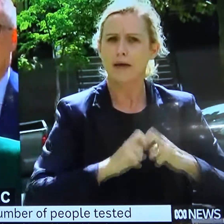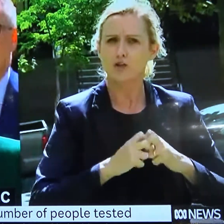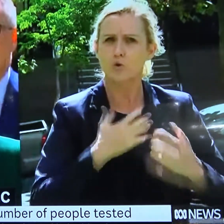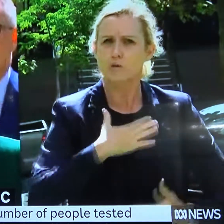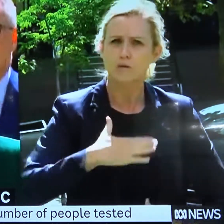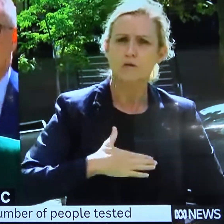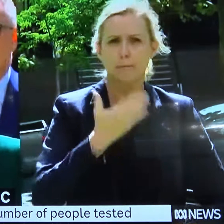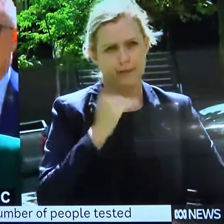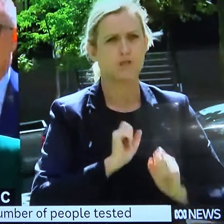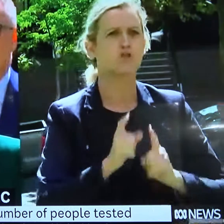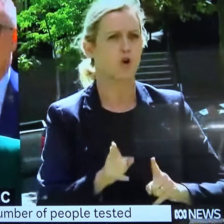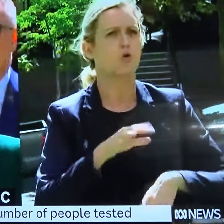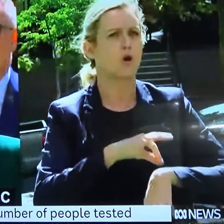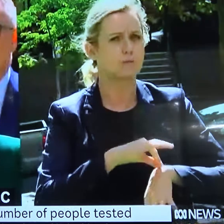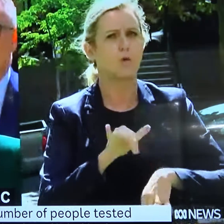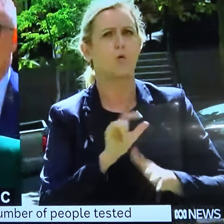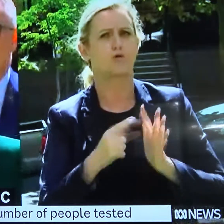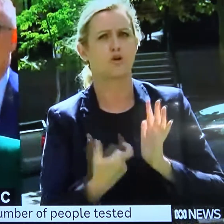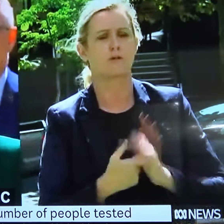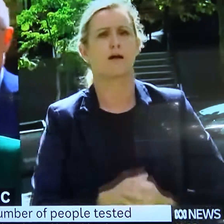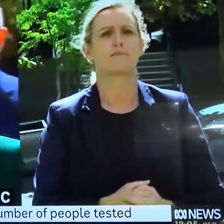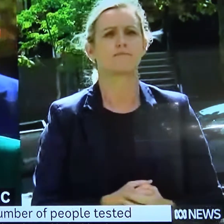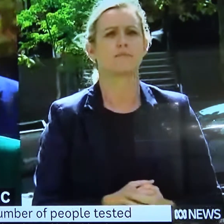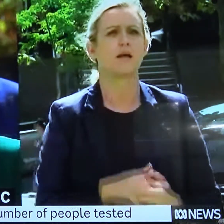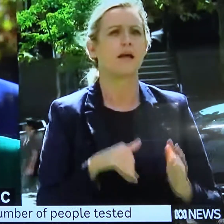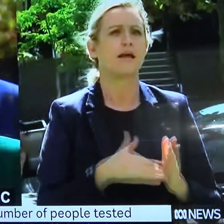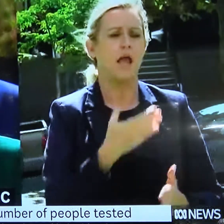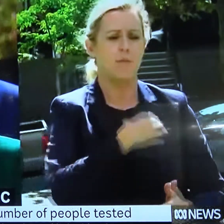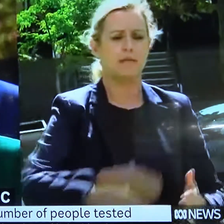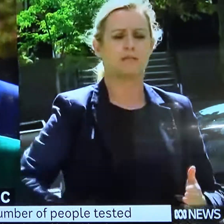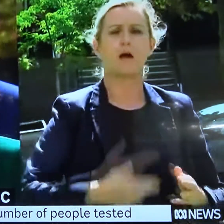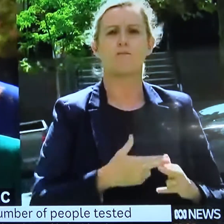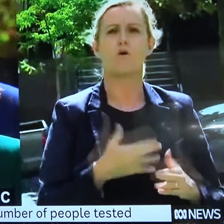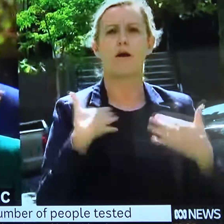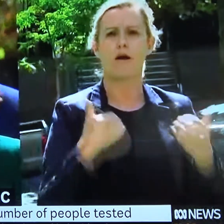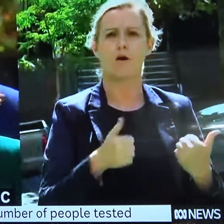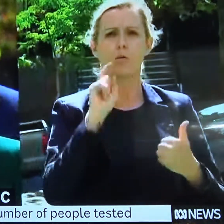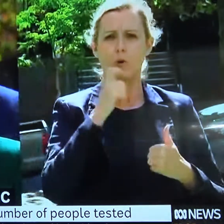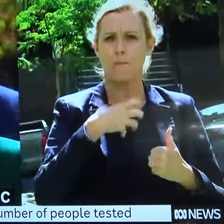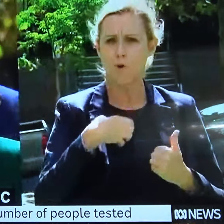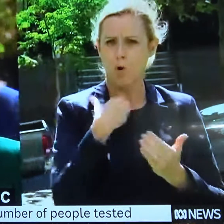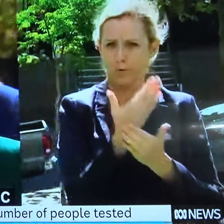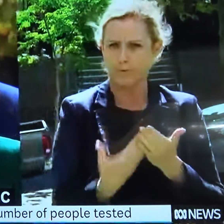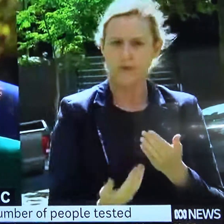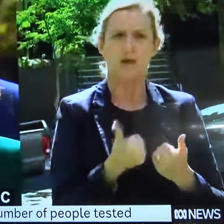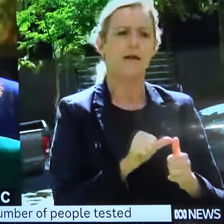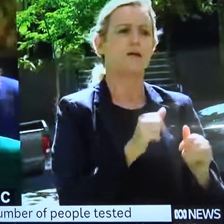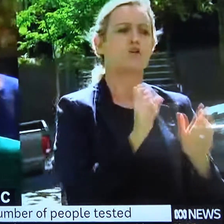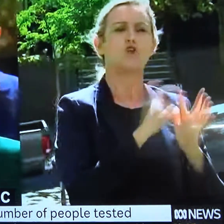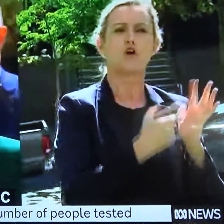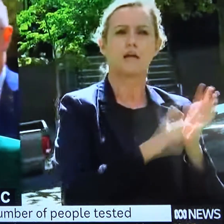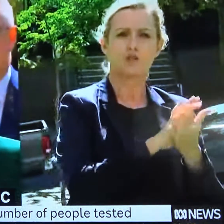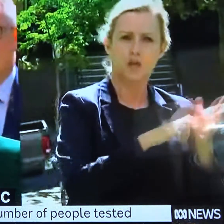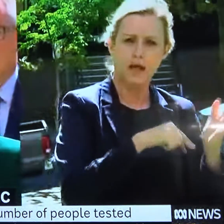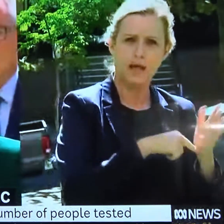can also get that as well. I'll ask the Minister for Health to elaborate on today's health update, then Dr. Chant will give us an update, and then